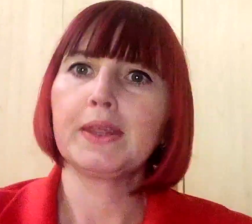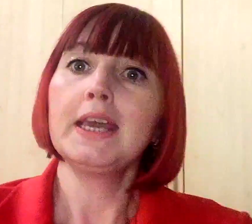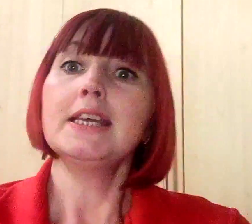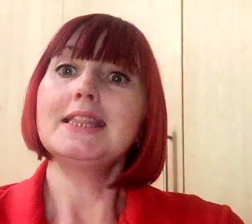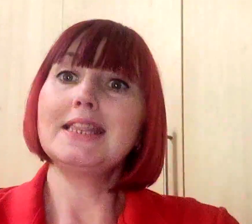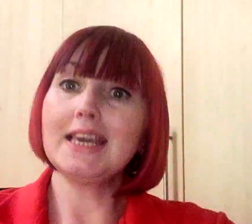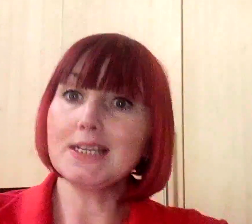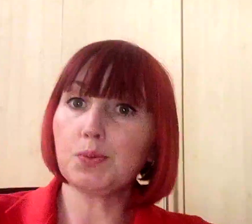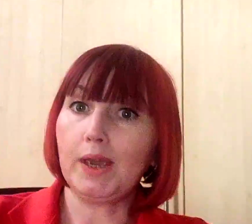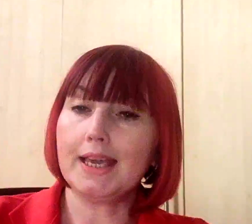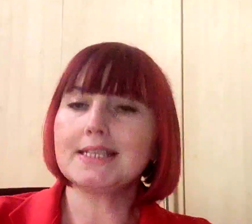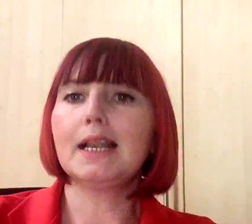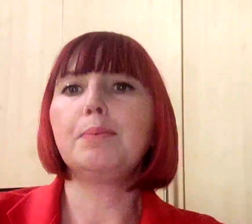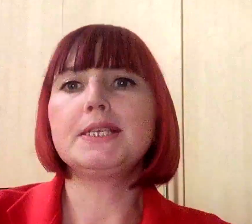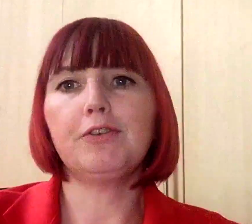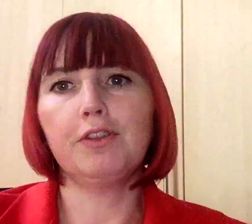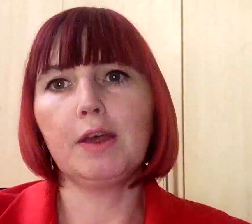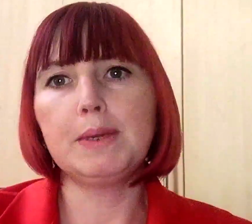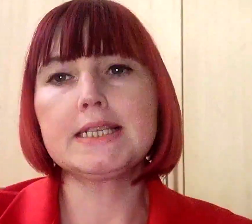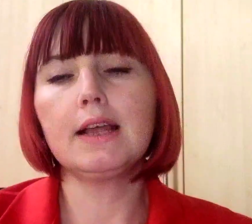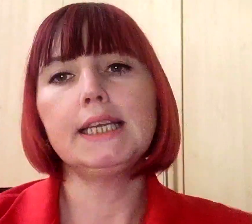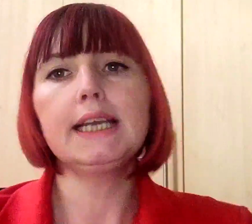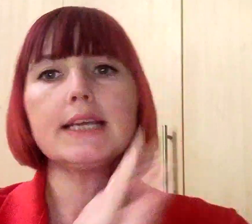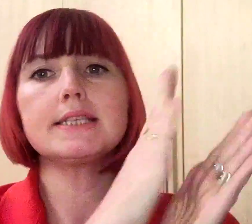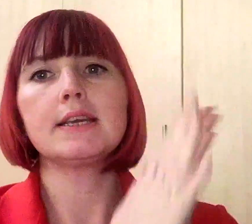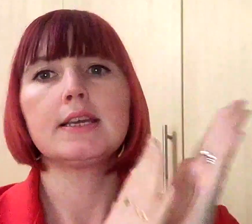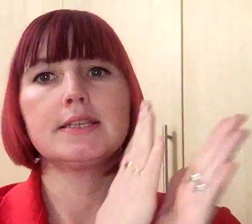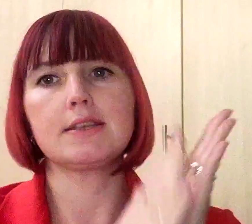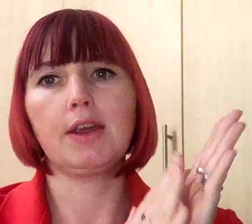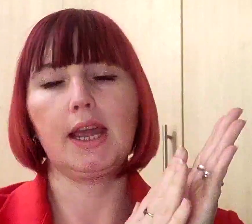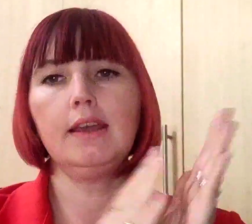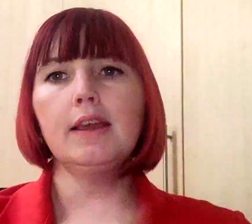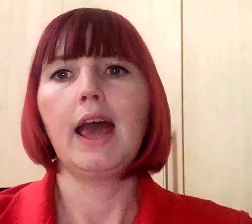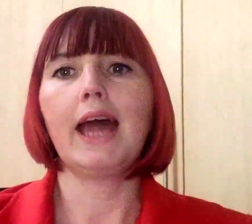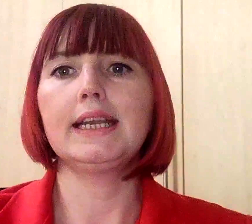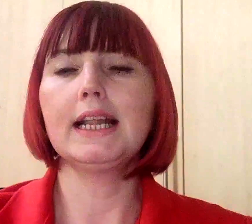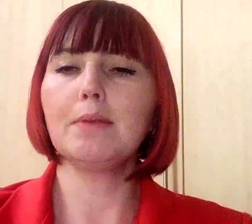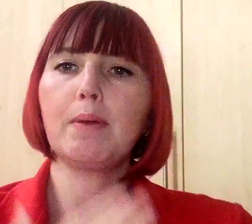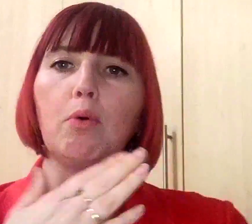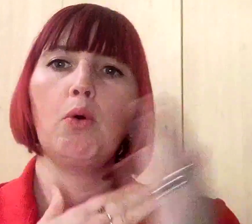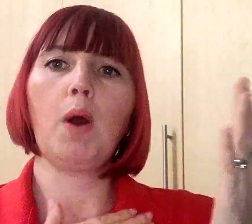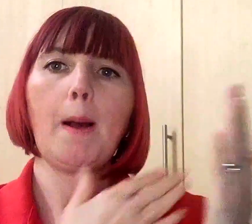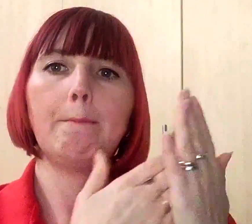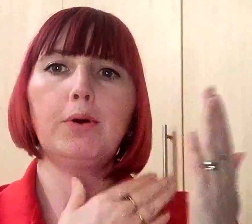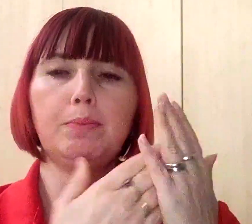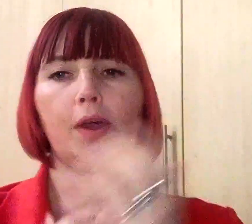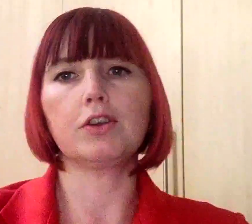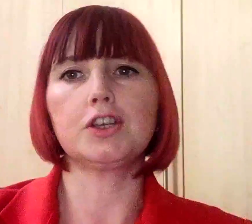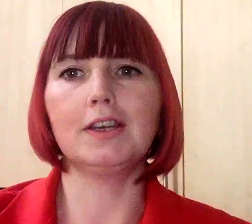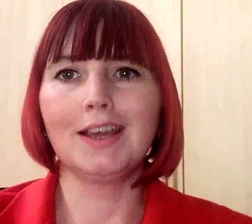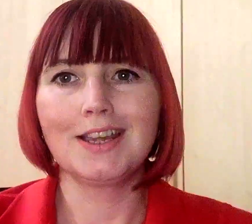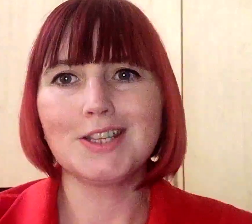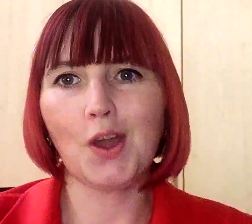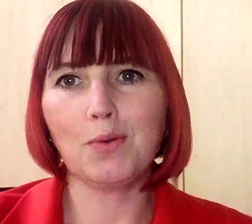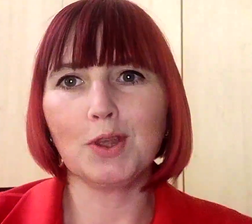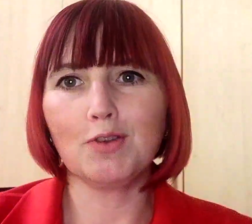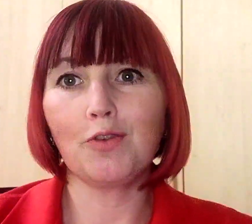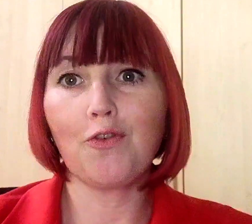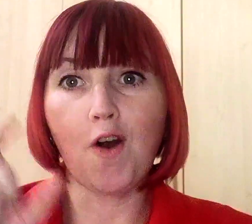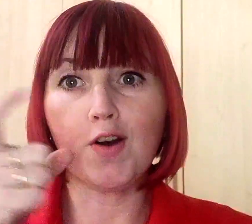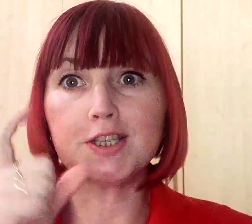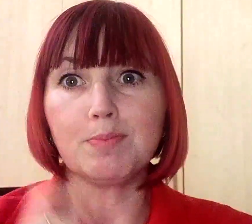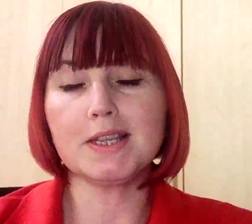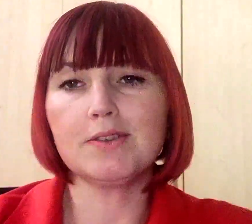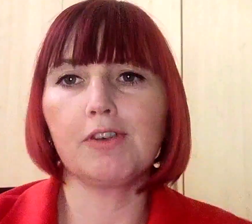section. This week is a little bit different. There'll be slightly less signing and a little bit more body percussion to go with